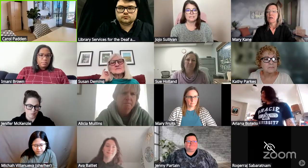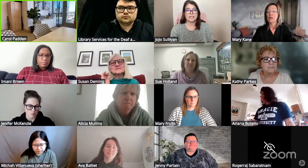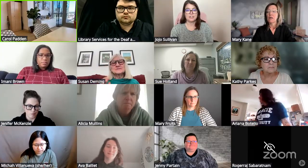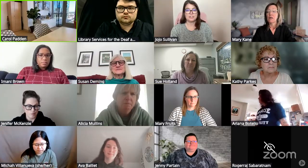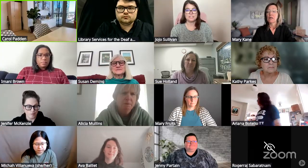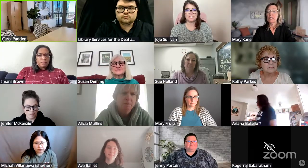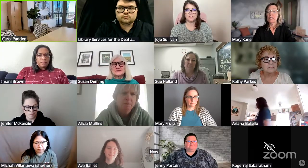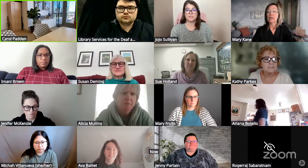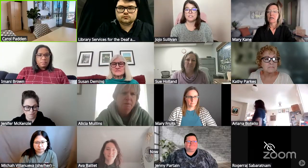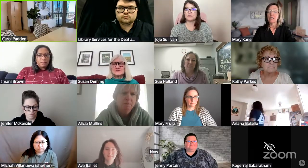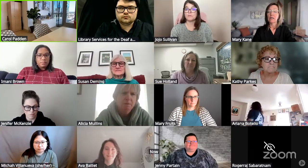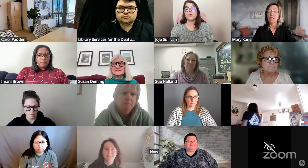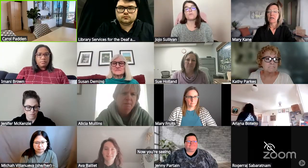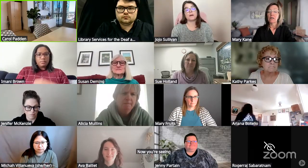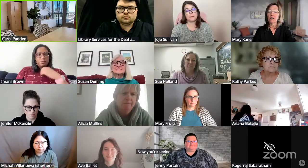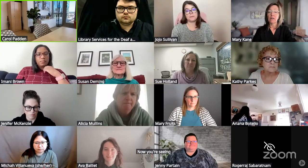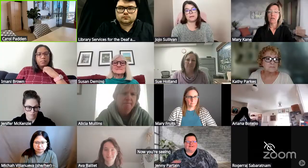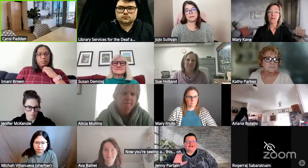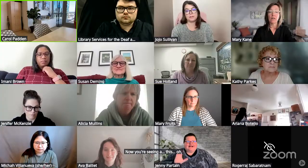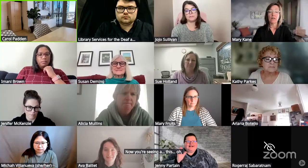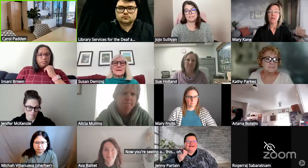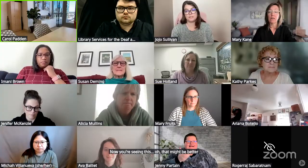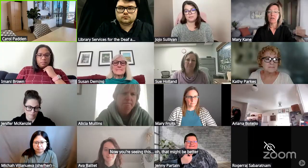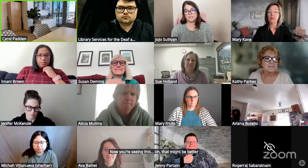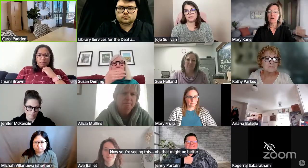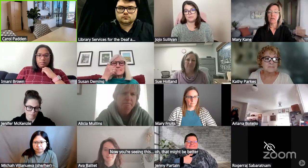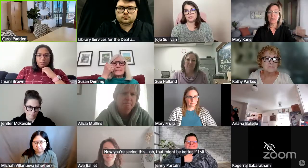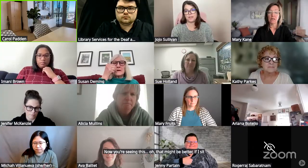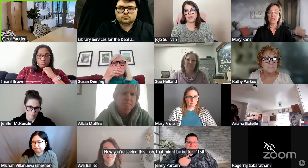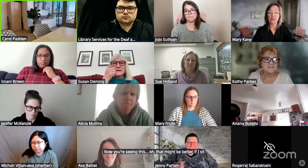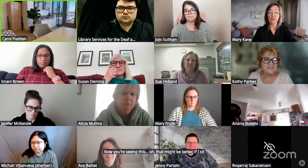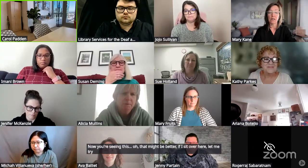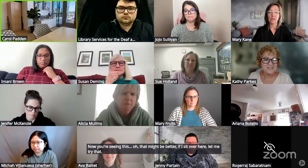Now you're seeing this. Oh, that might be better if I sit over here. Let me try that.